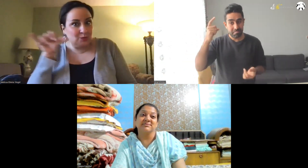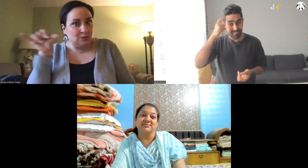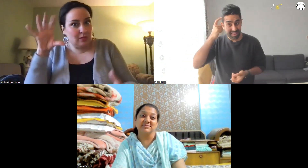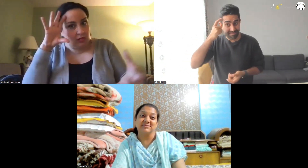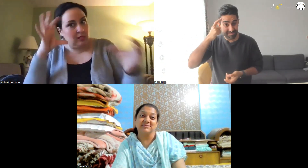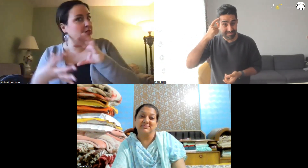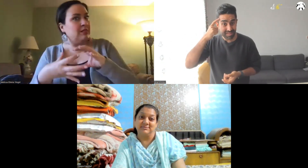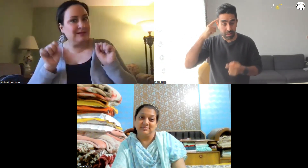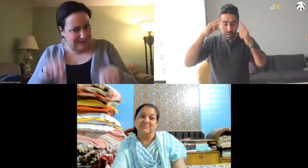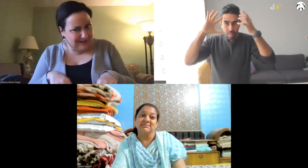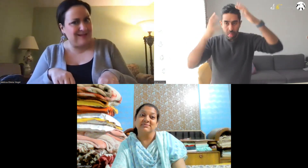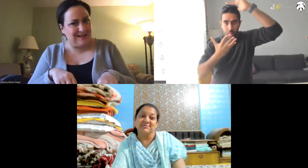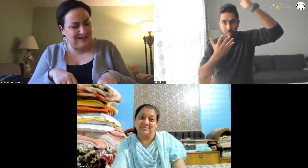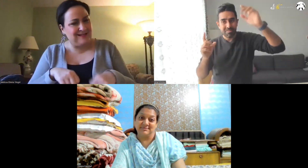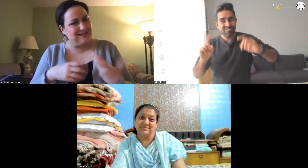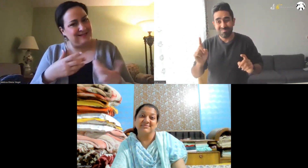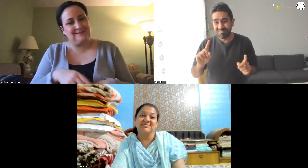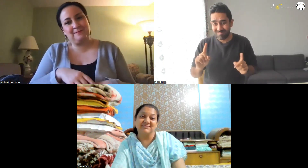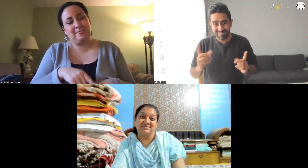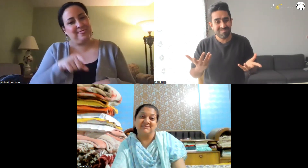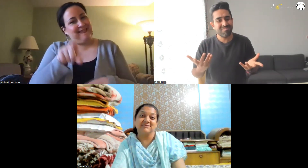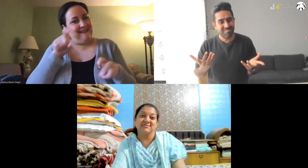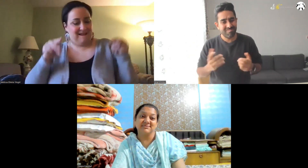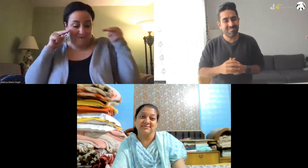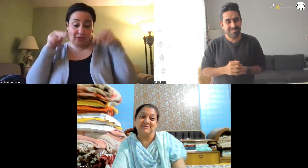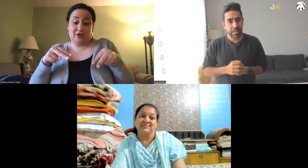you have to take care, like your food routine or something.